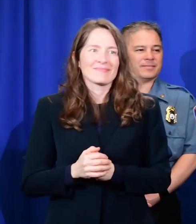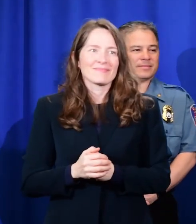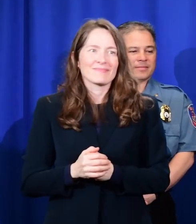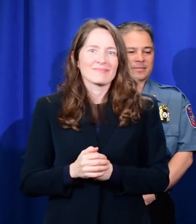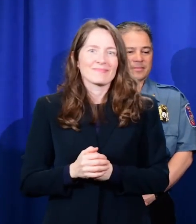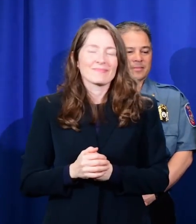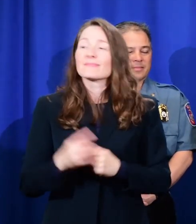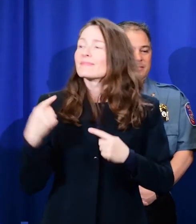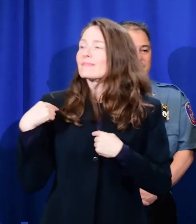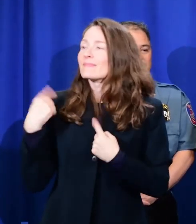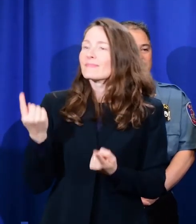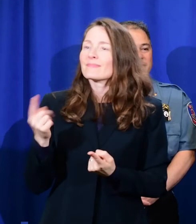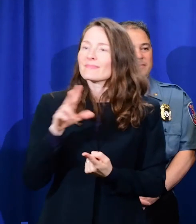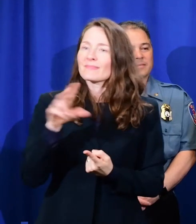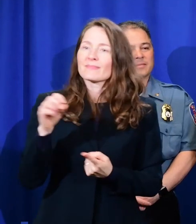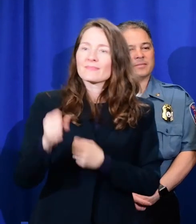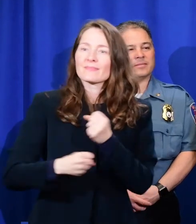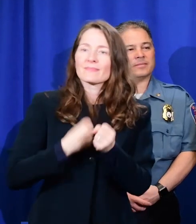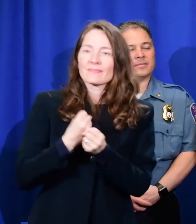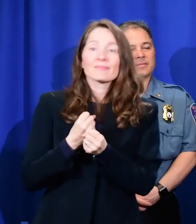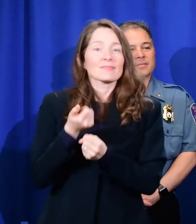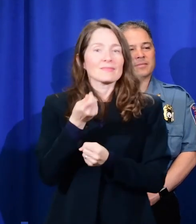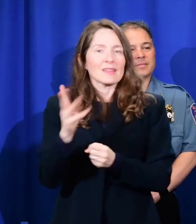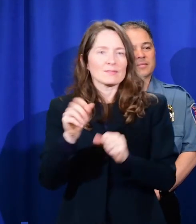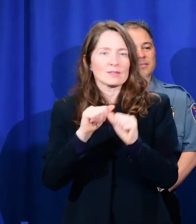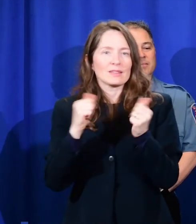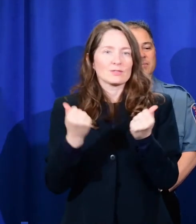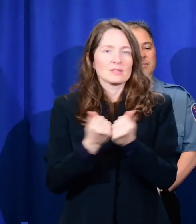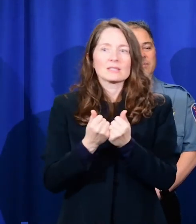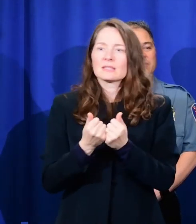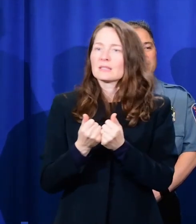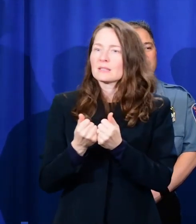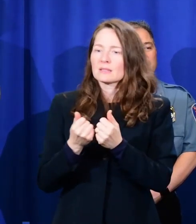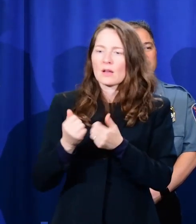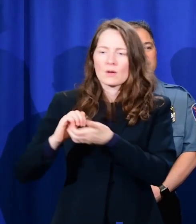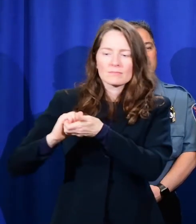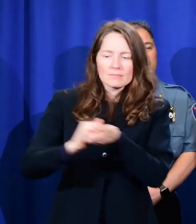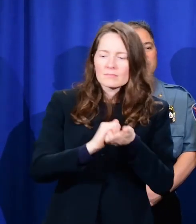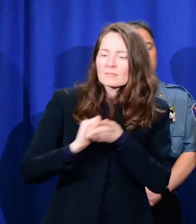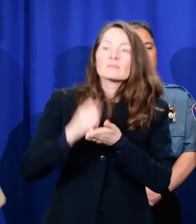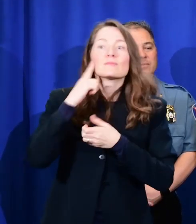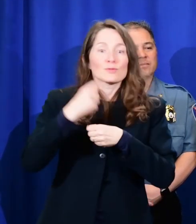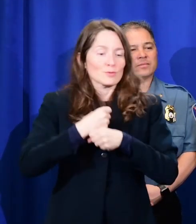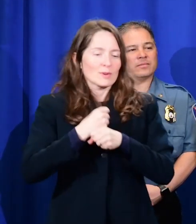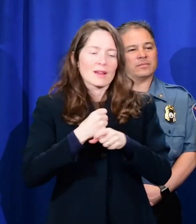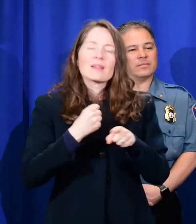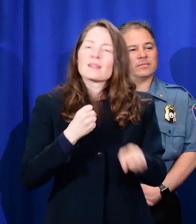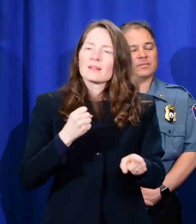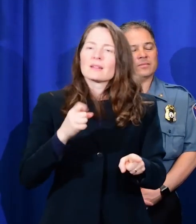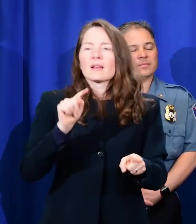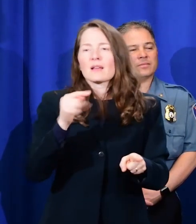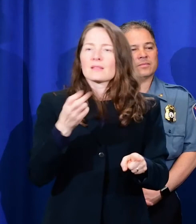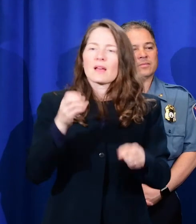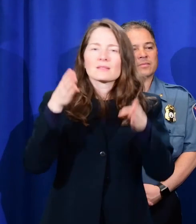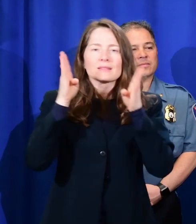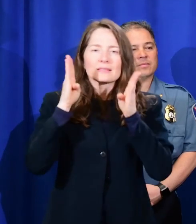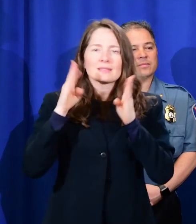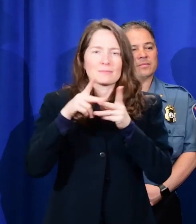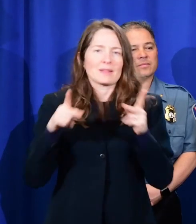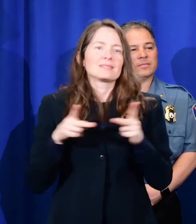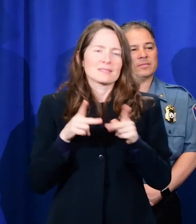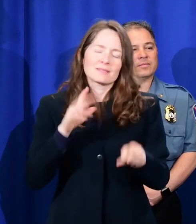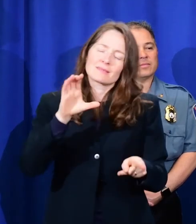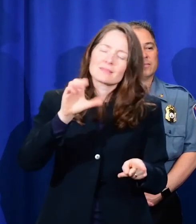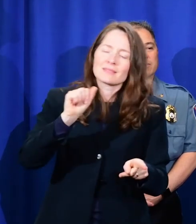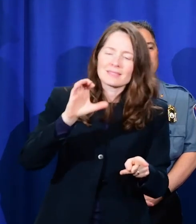For the last 30 years, several agencies have come together to create the Listening Place, which is Howard County's Child Advocacy Center. The mission of the